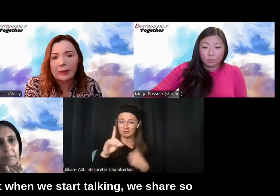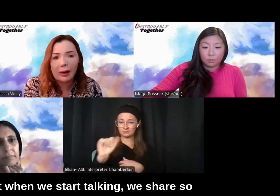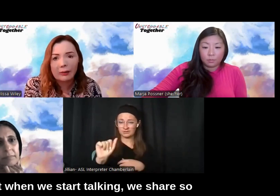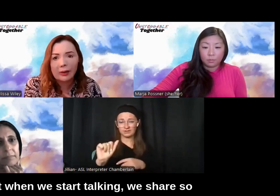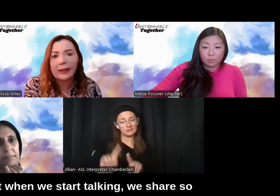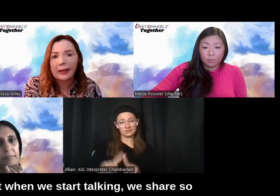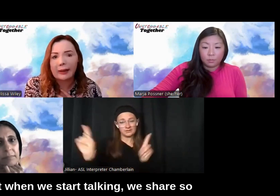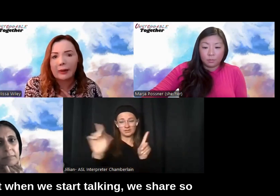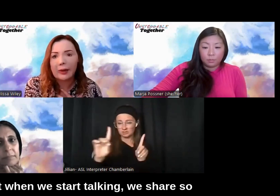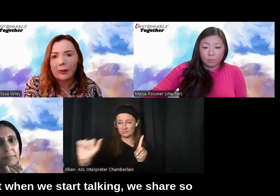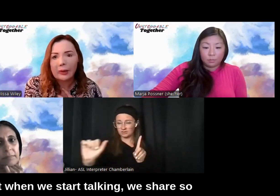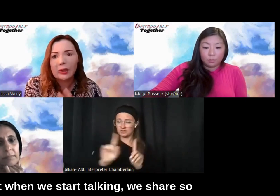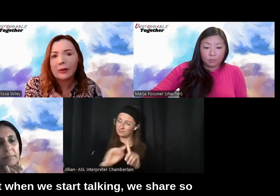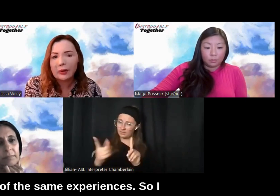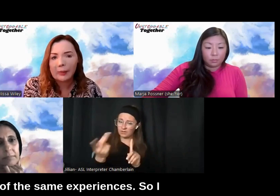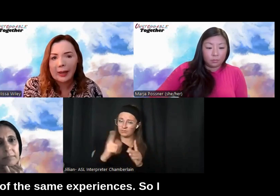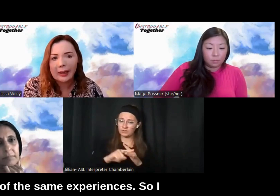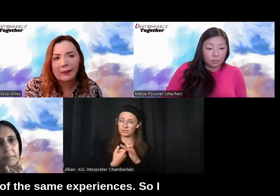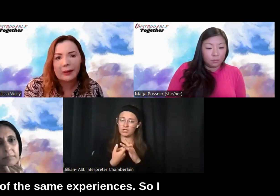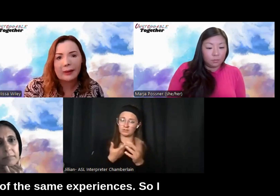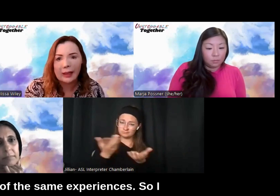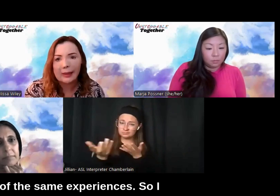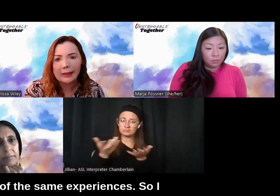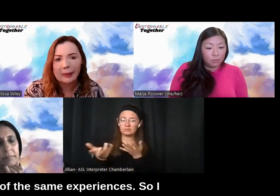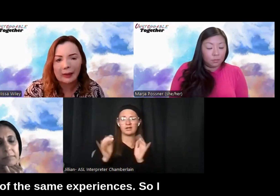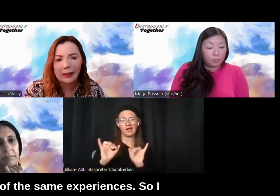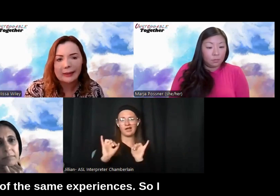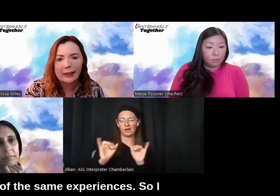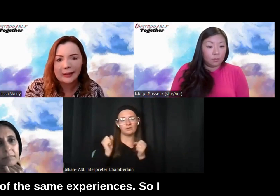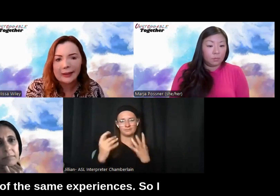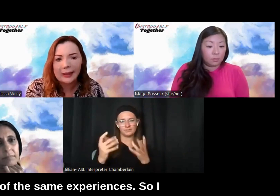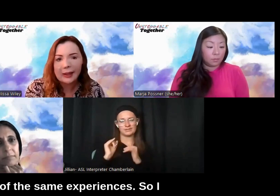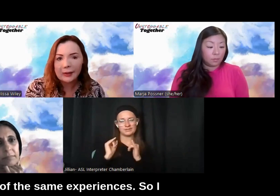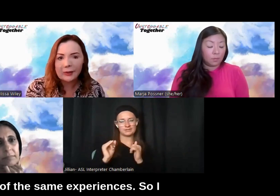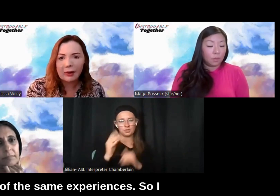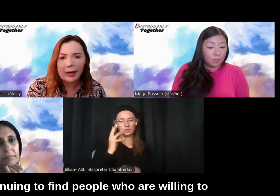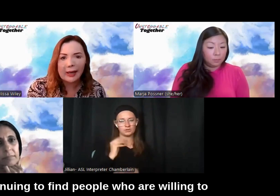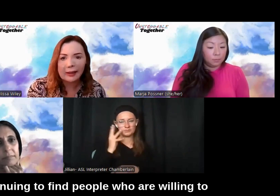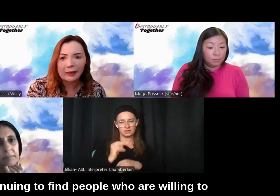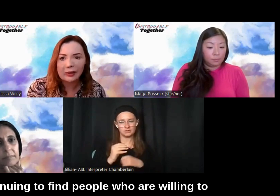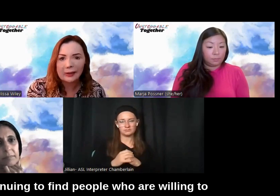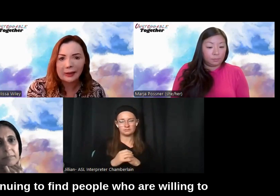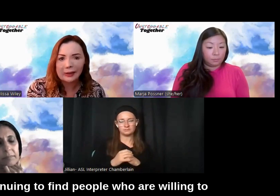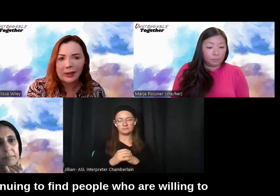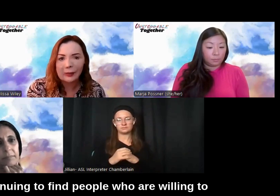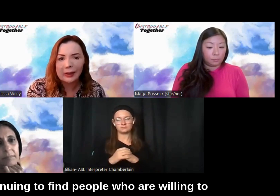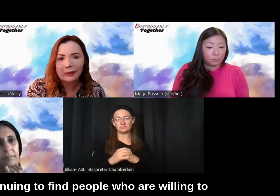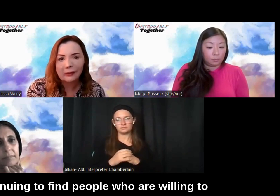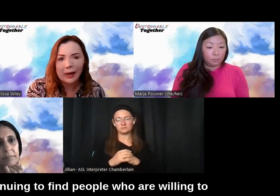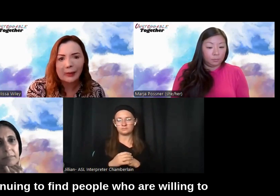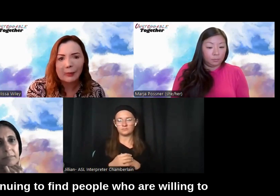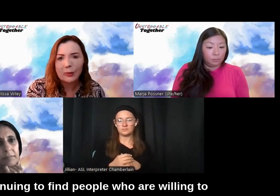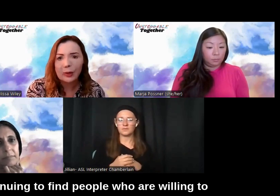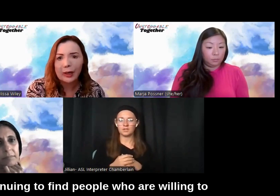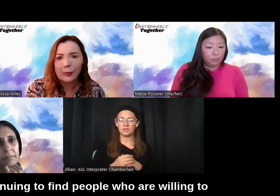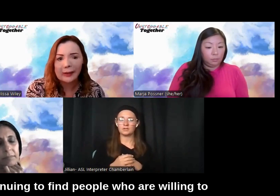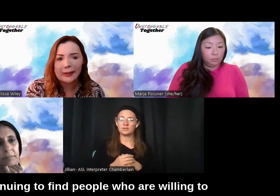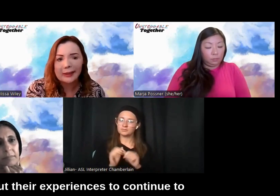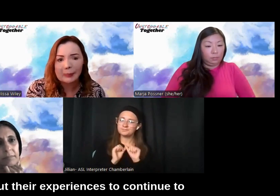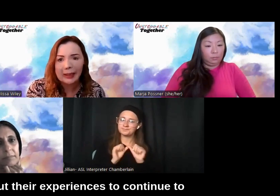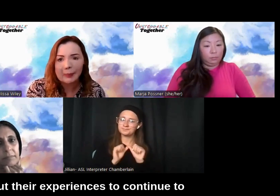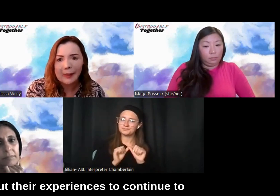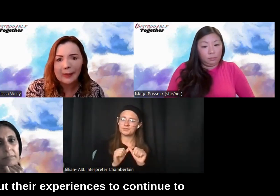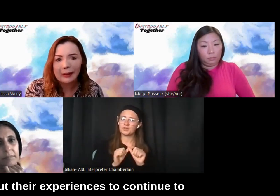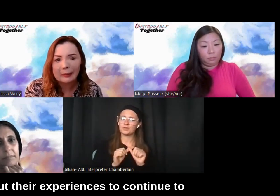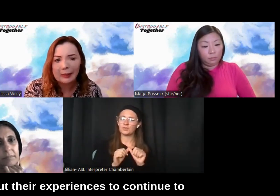when we start talking, we share so many of the same experiences. So I think just continuing to find people who are willing